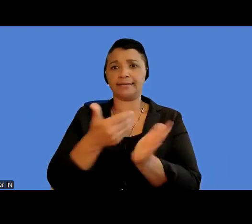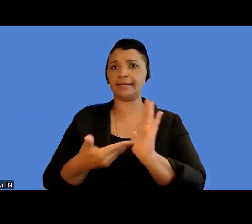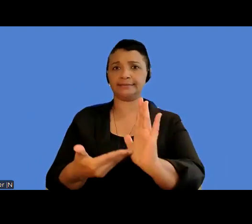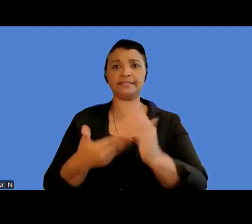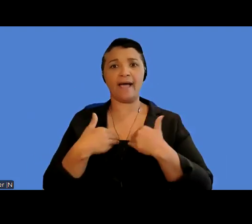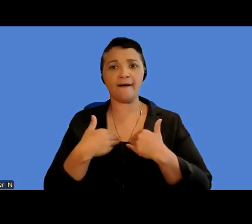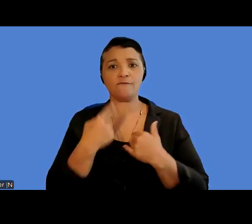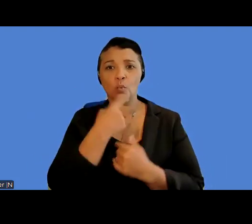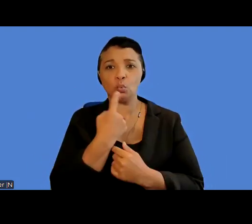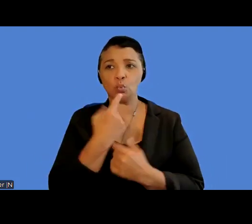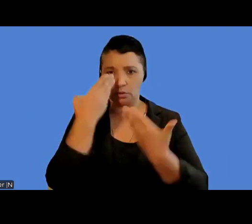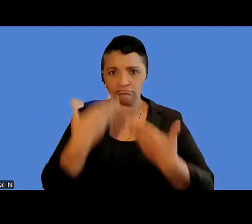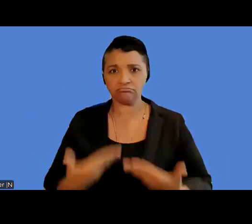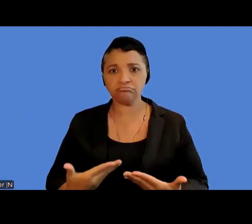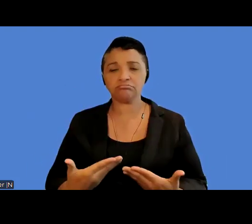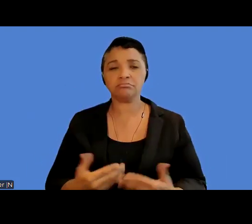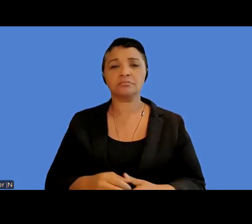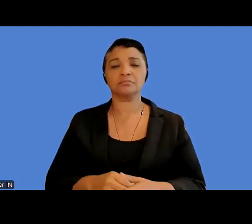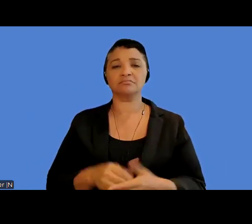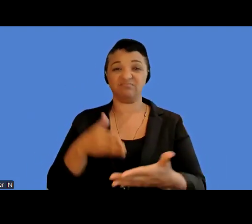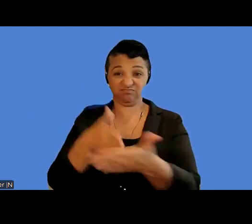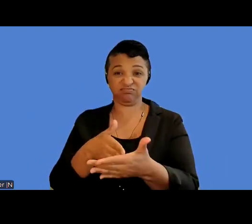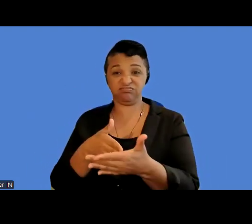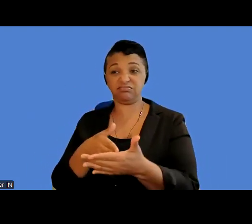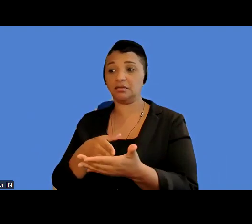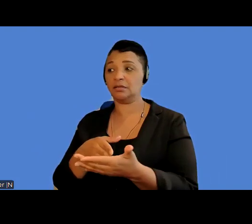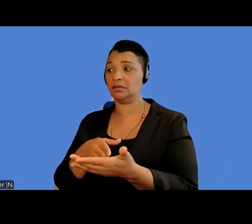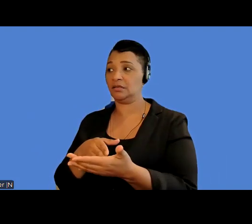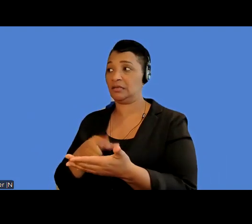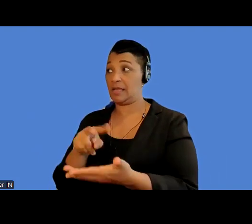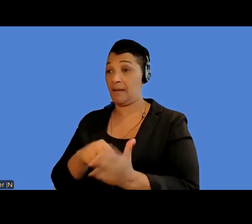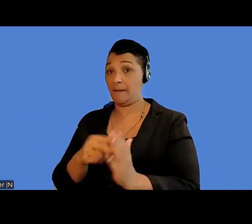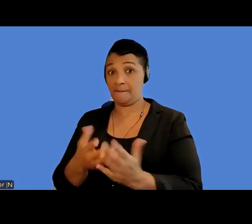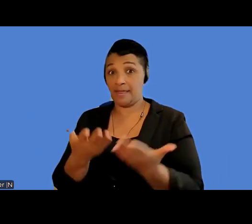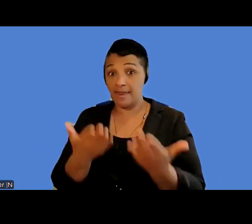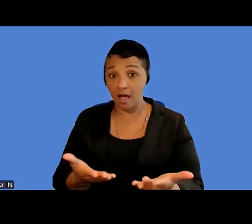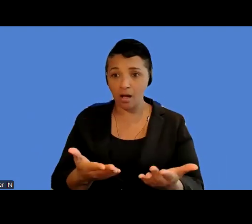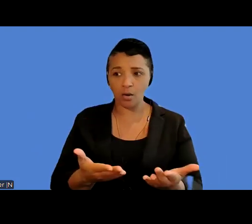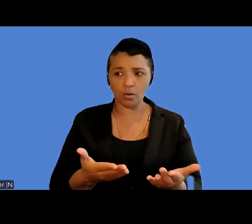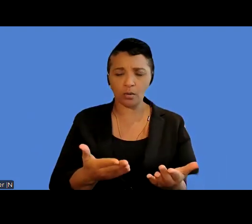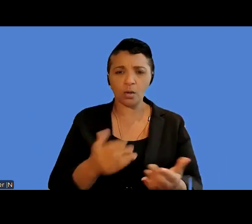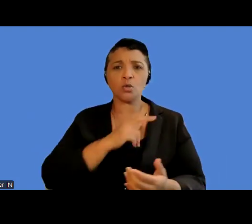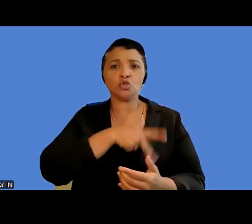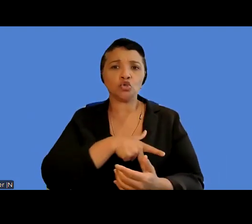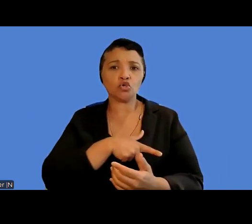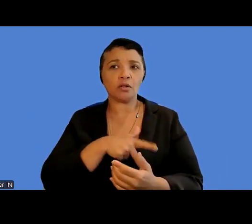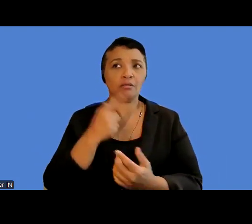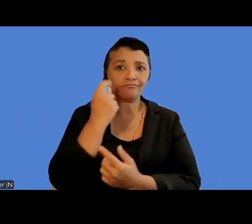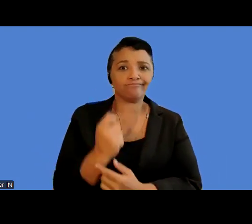themselves. And due to this, they are not able to receive any kinds of social protection benefits.